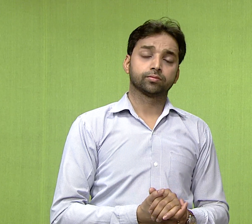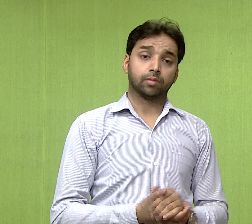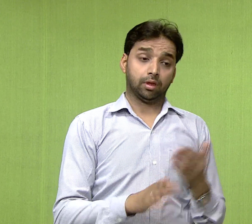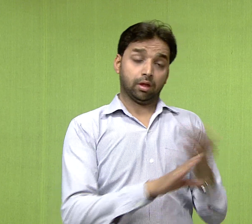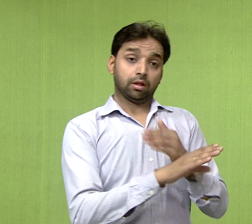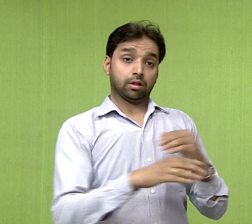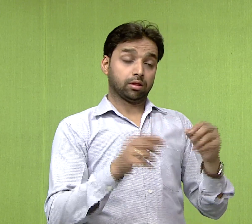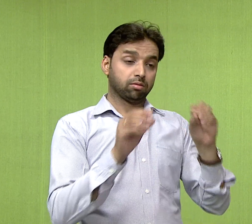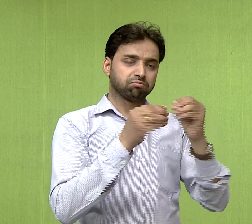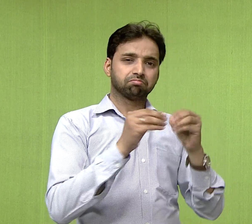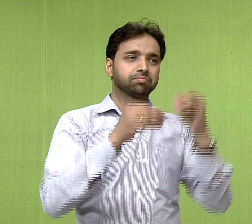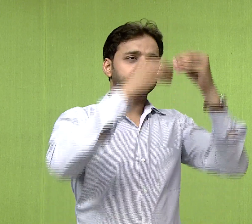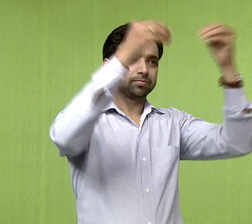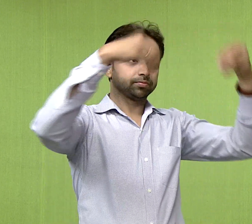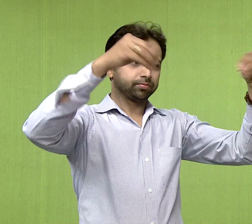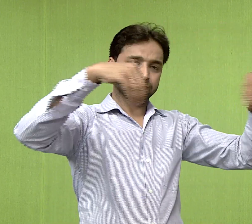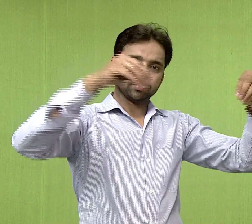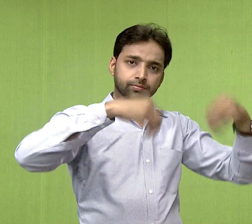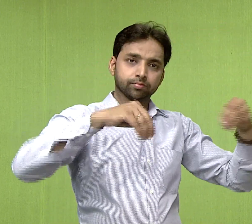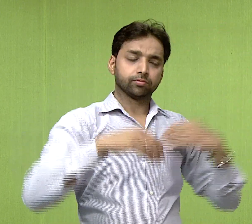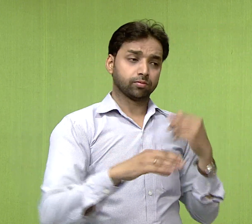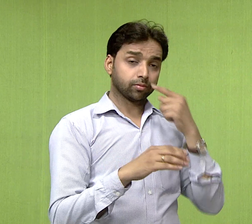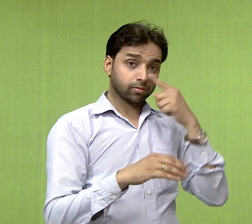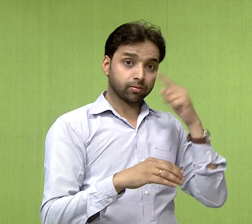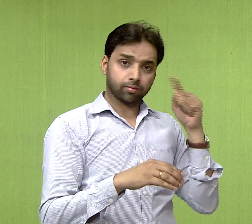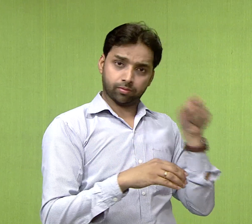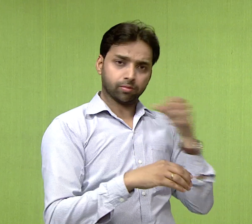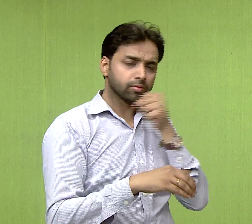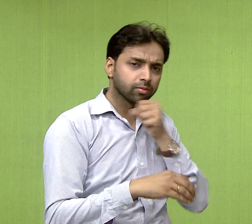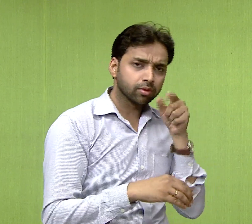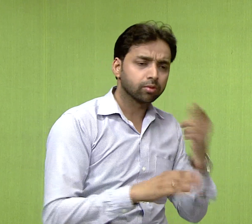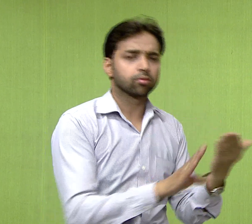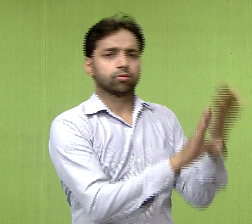the decoration may change from your grandparents to you.